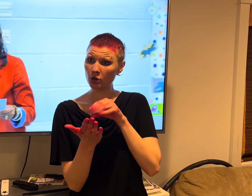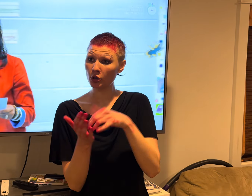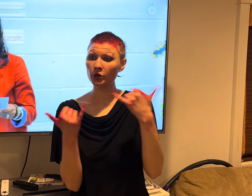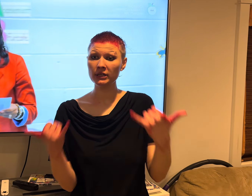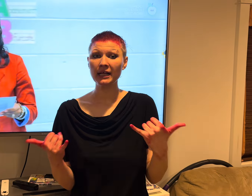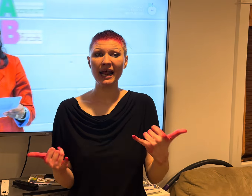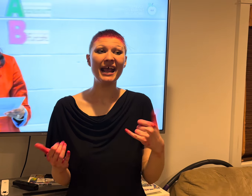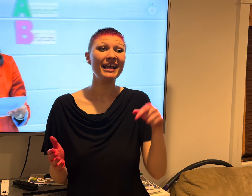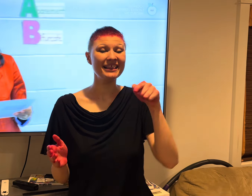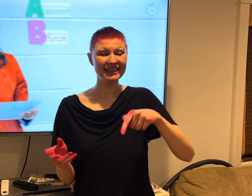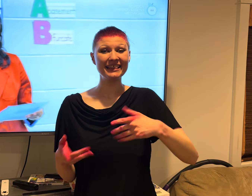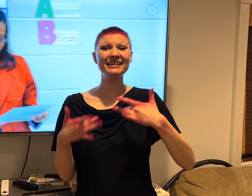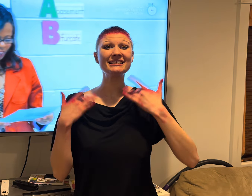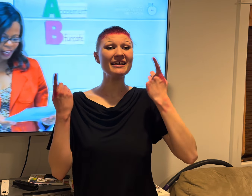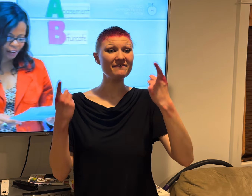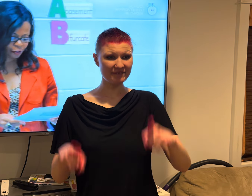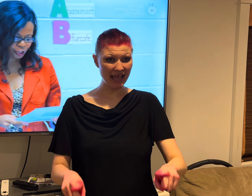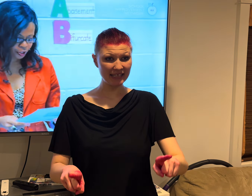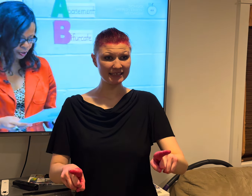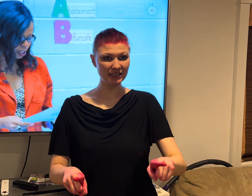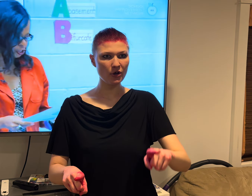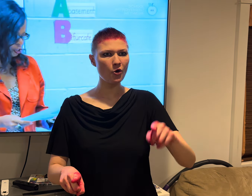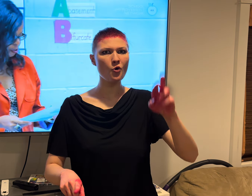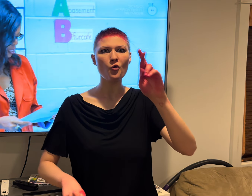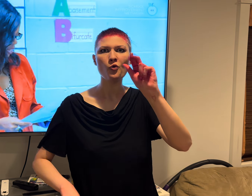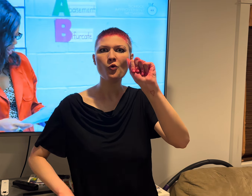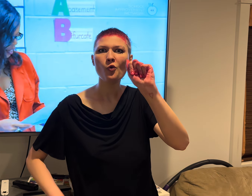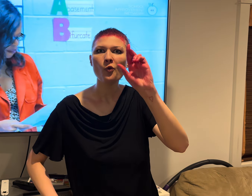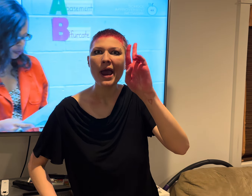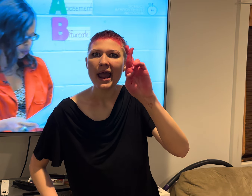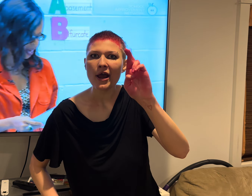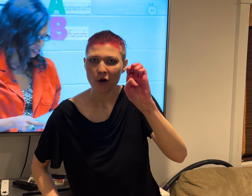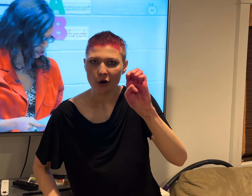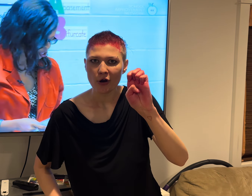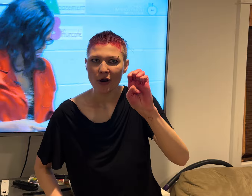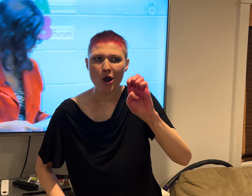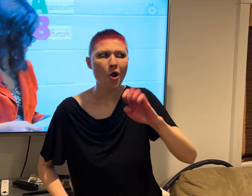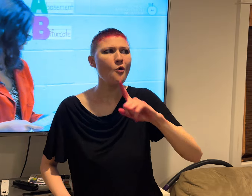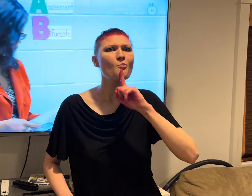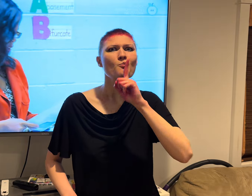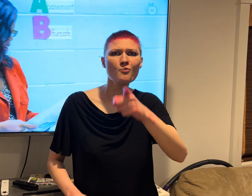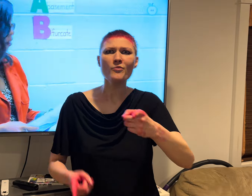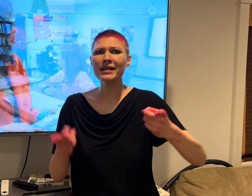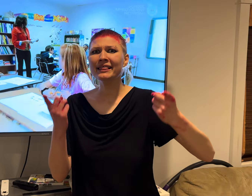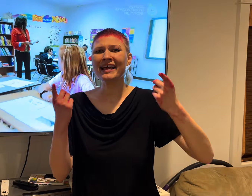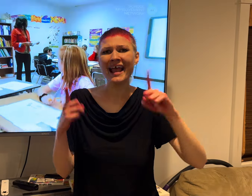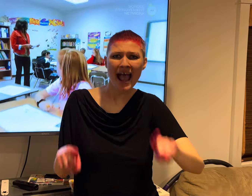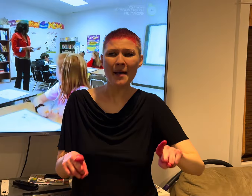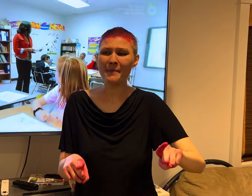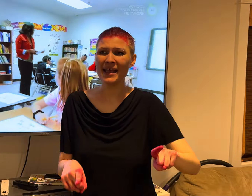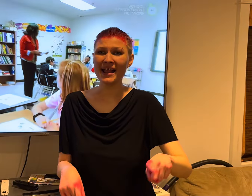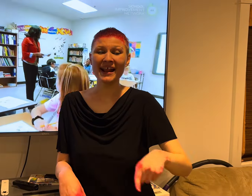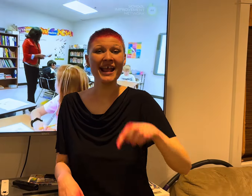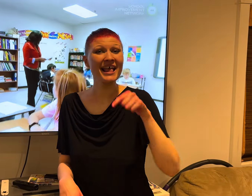event will be visible in the late afternoon on Tuesday in the Western Hemisphere, or